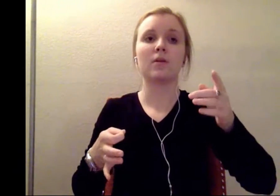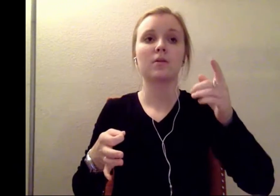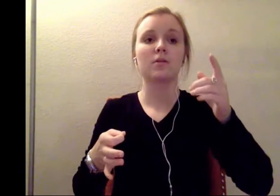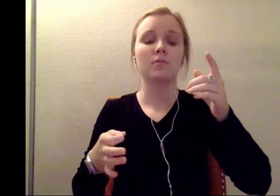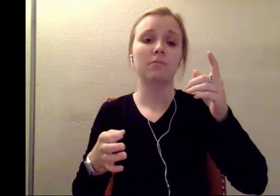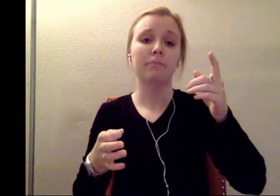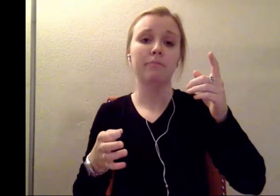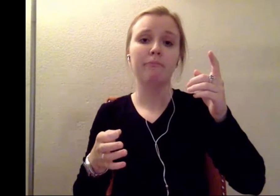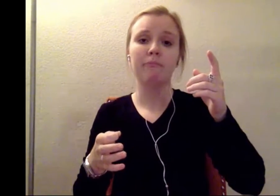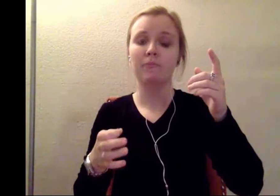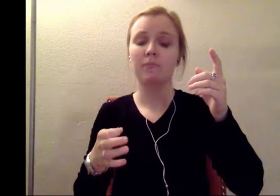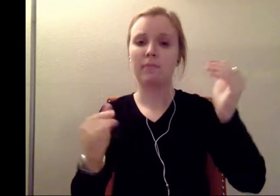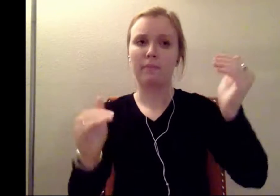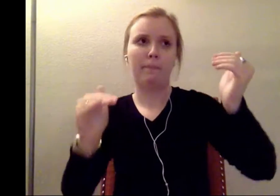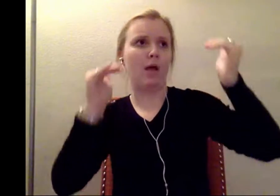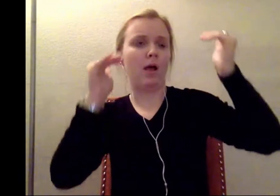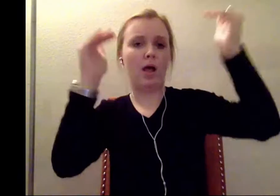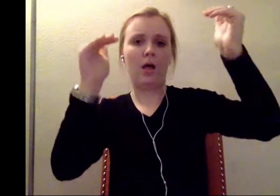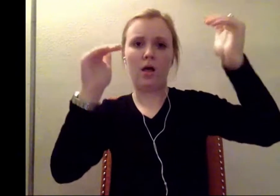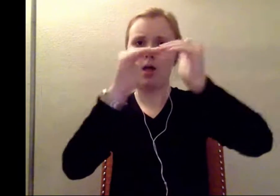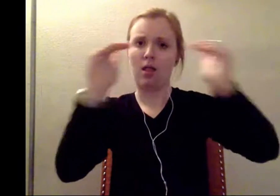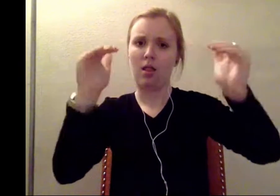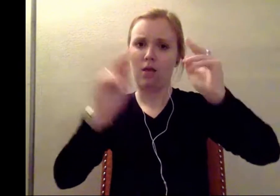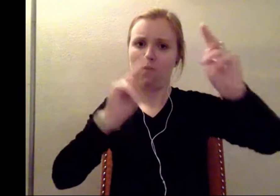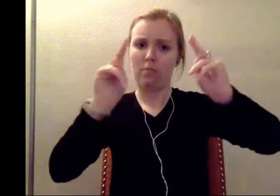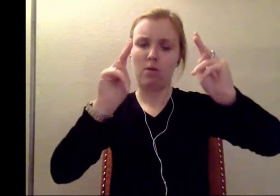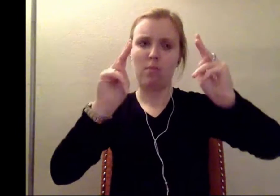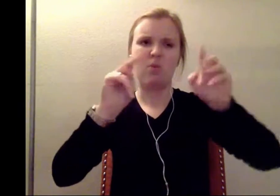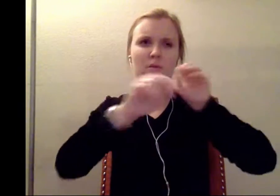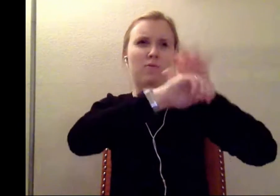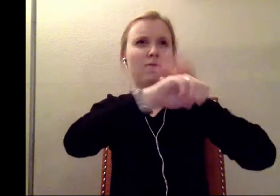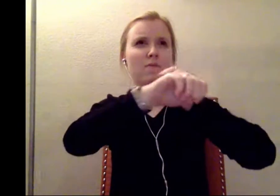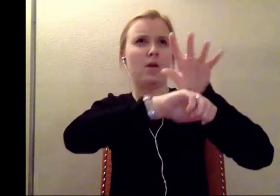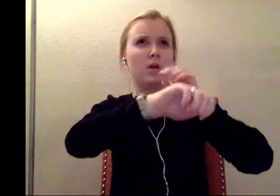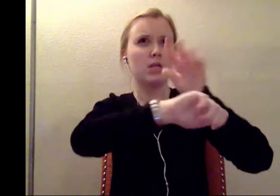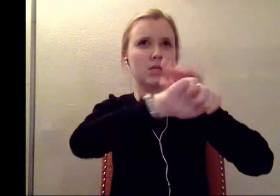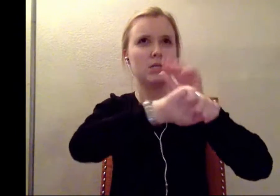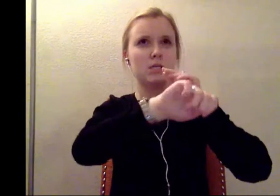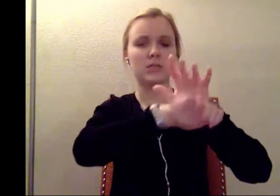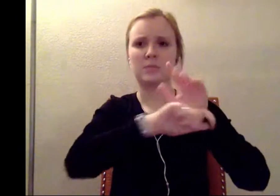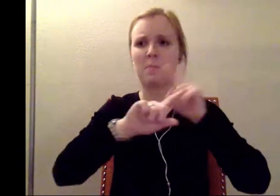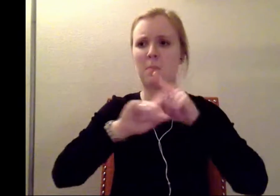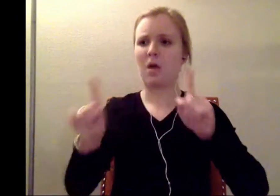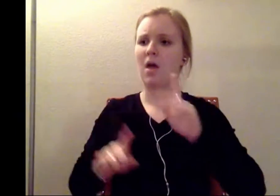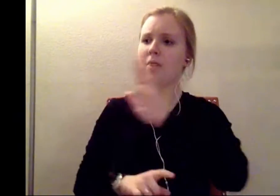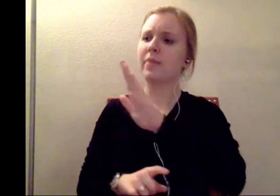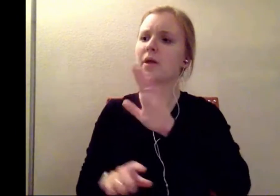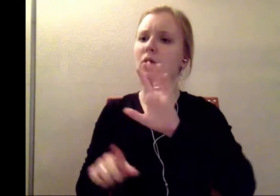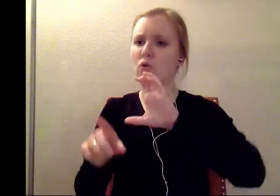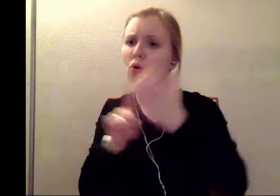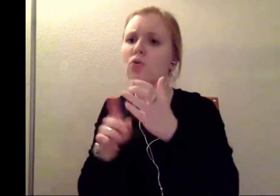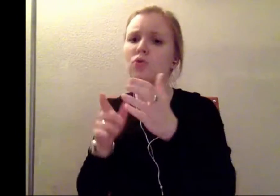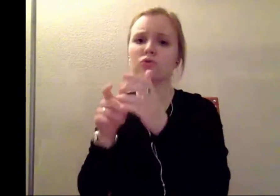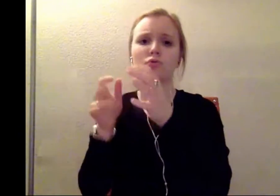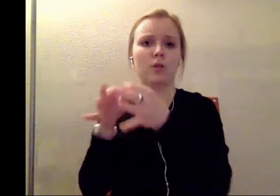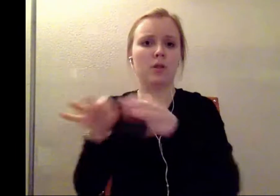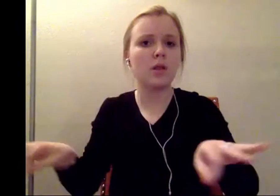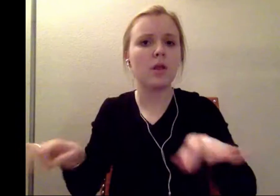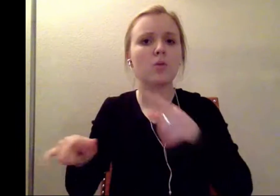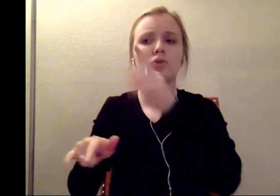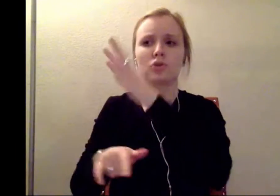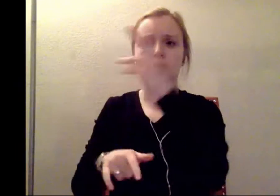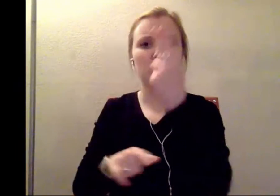people, they did not have a background in Vietnamese culture, Vietnamese language, Vietnamese history. And so they would